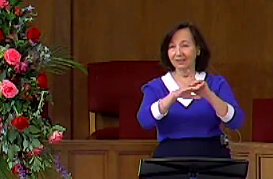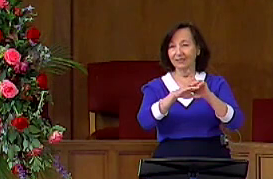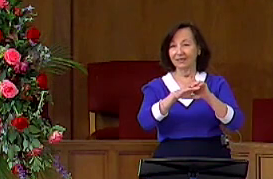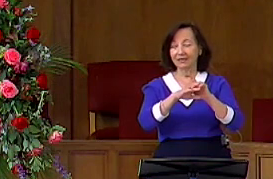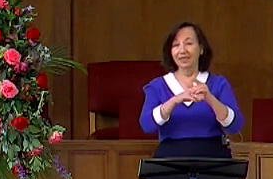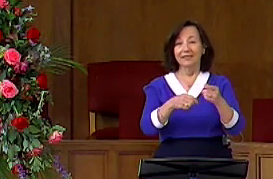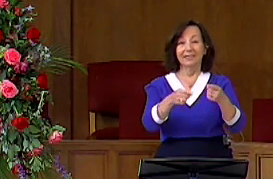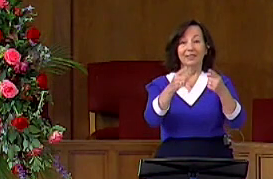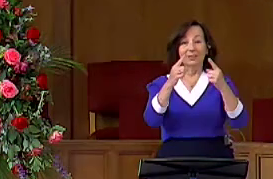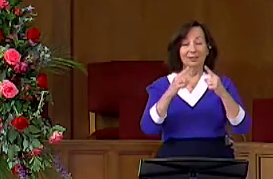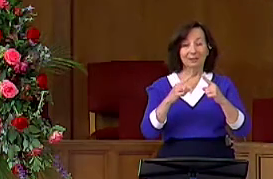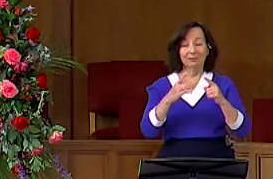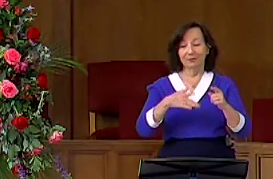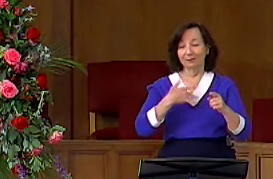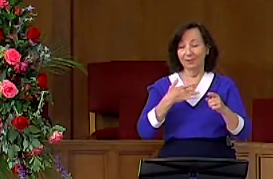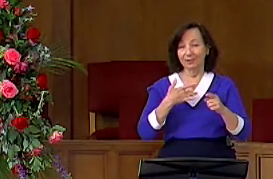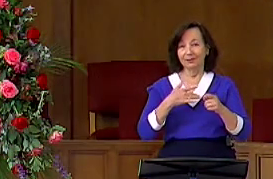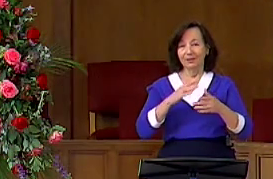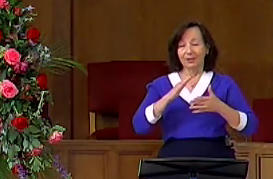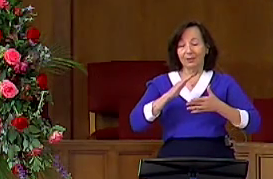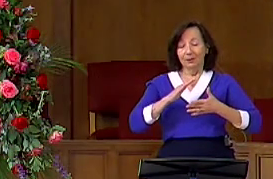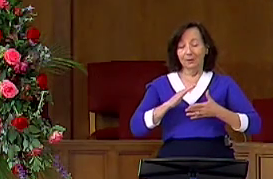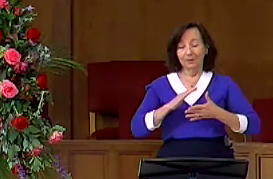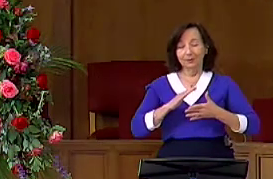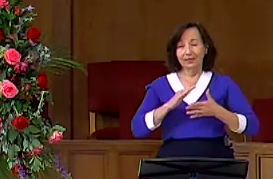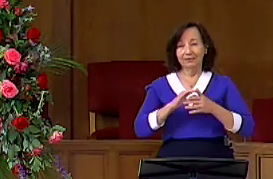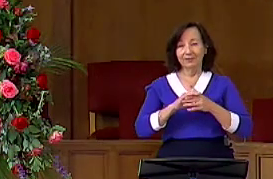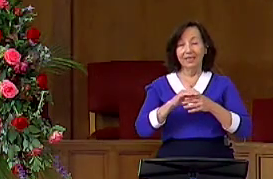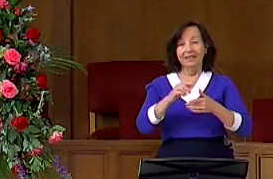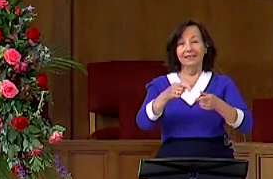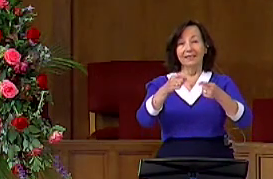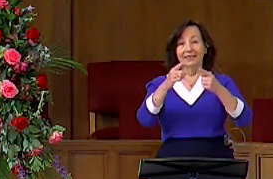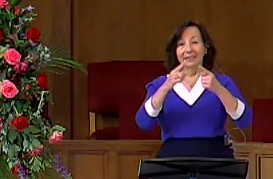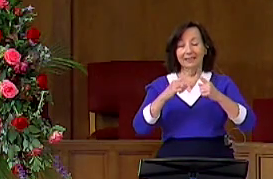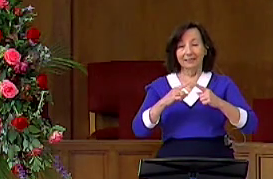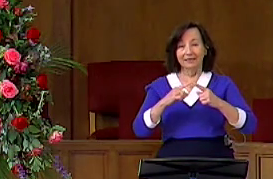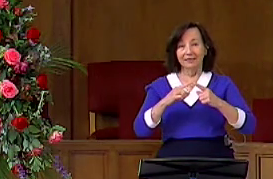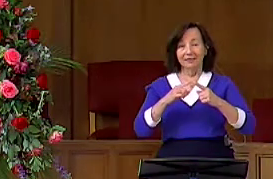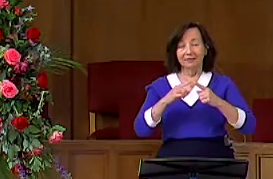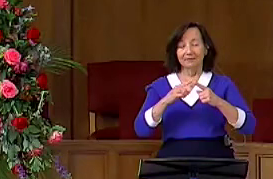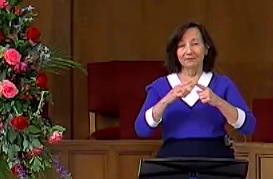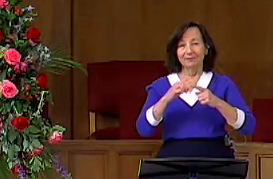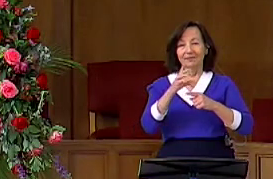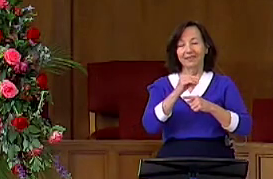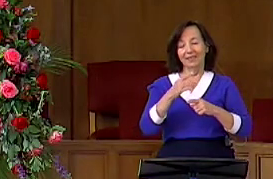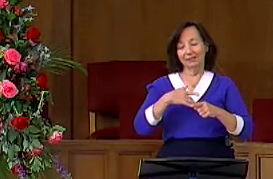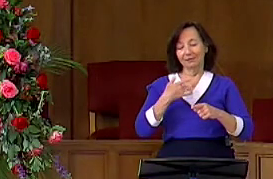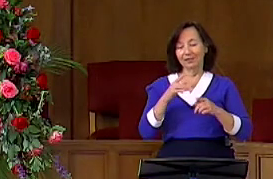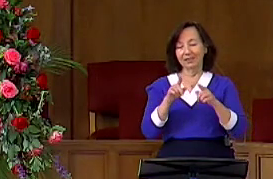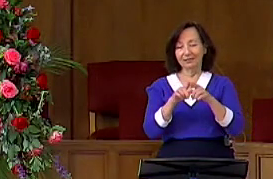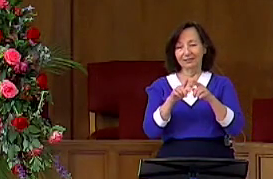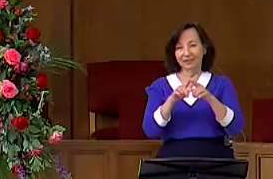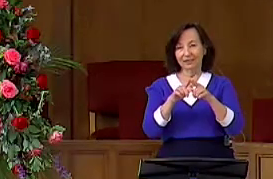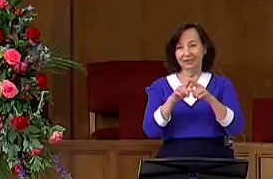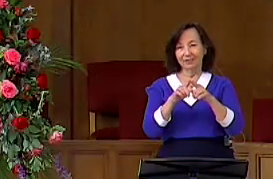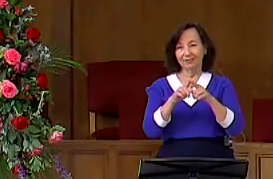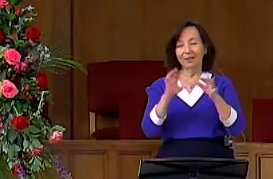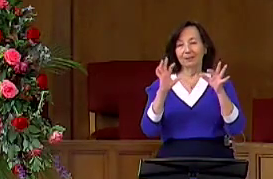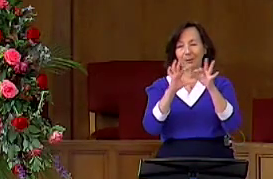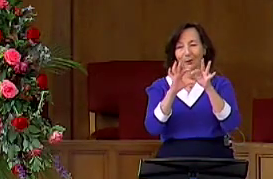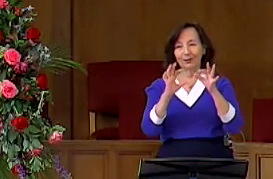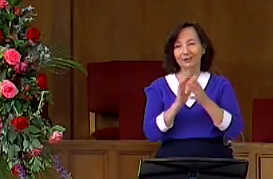can come and feel relief, they can come and feel like they